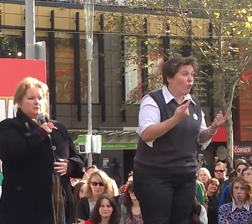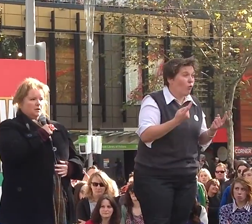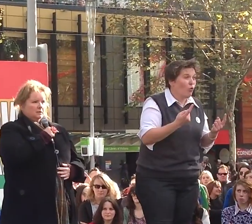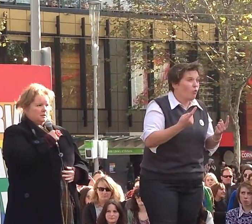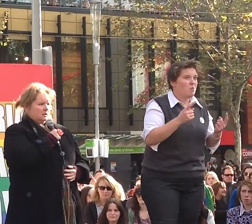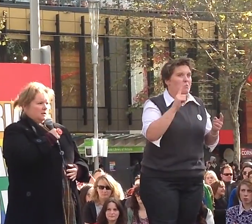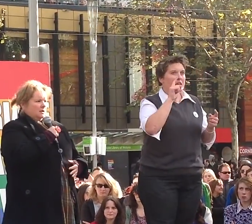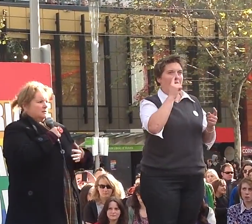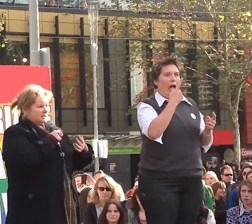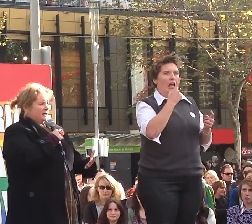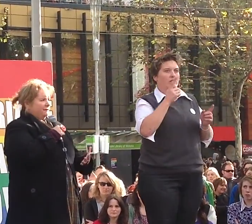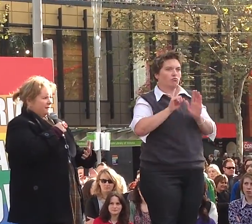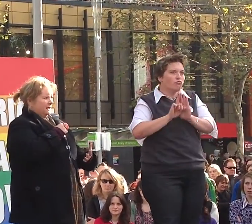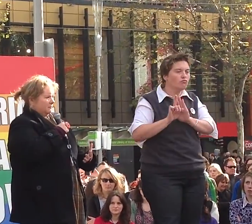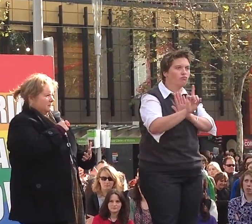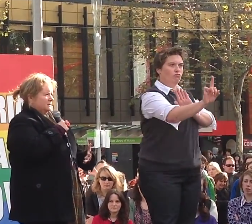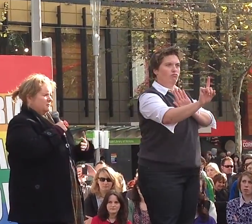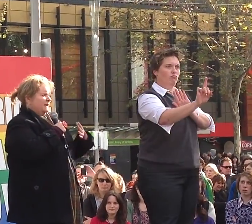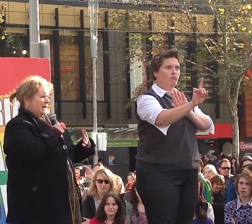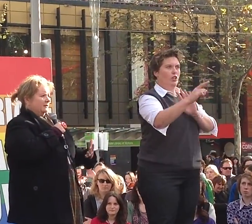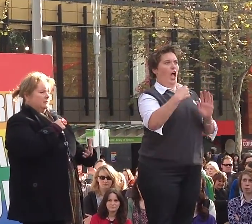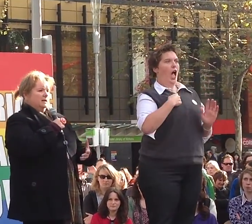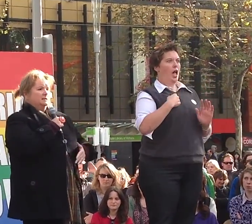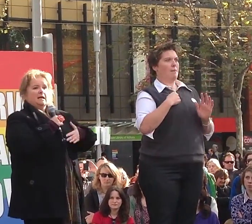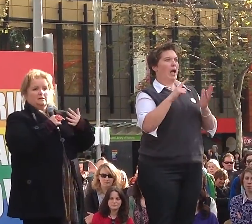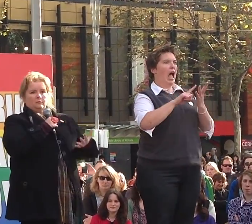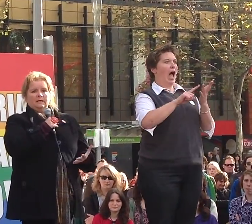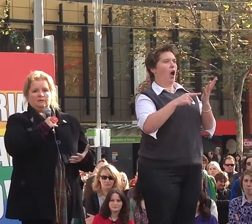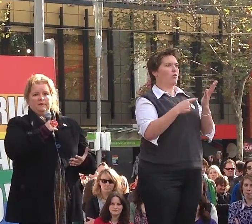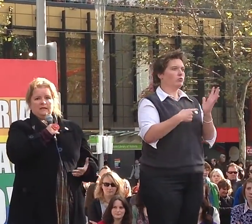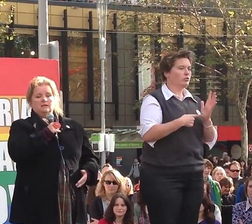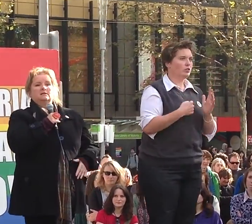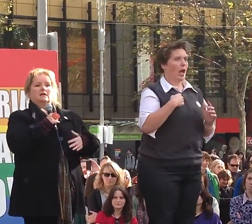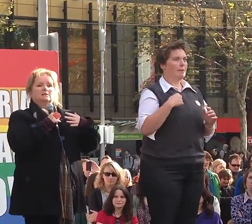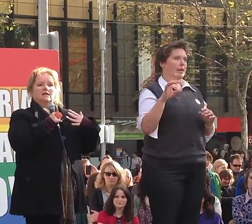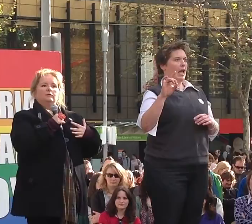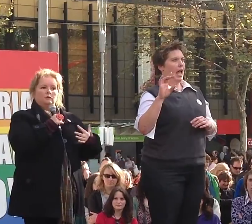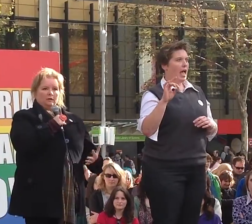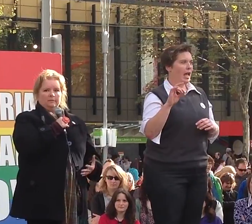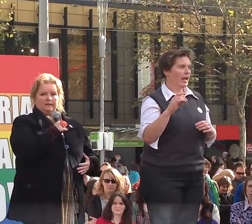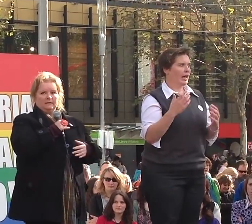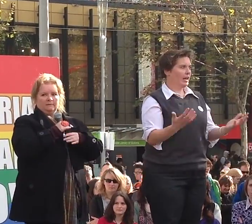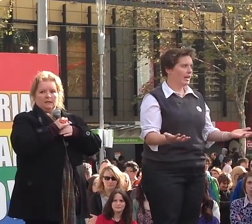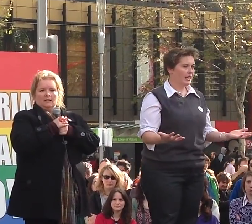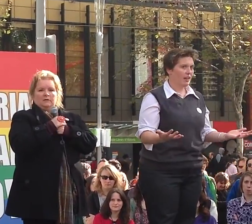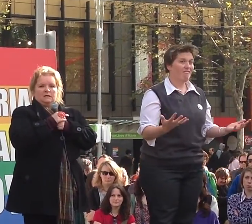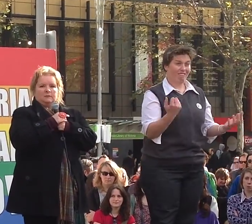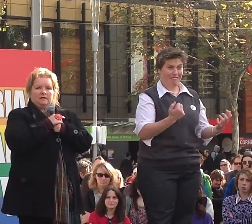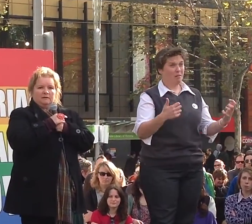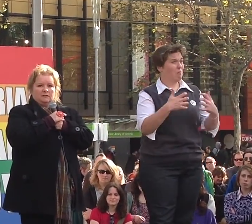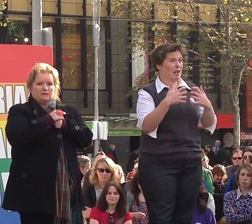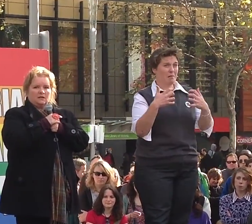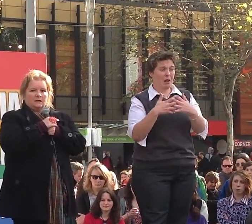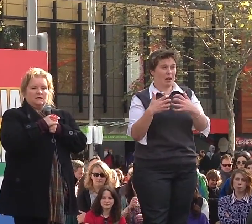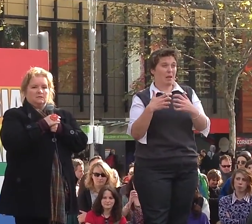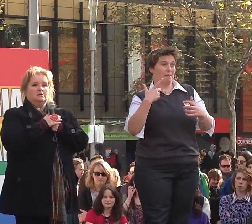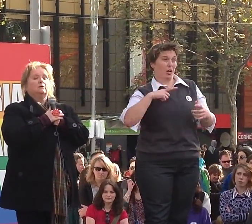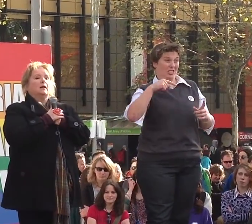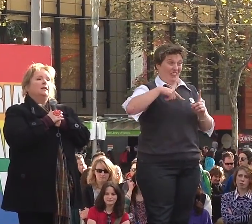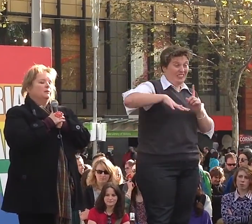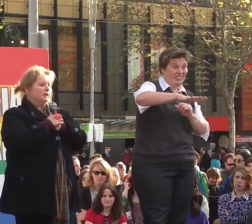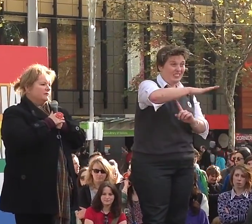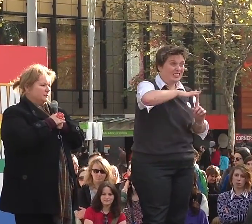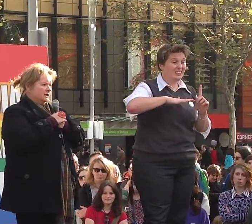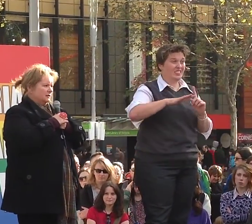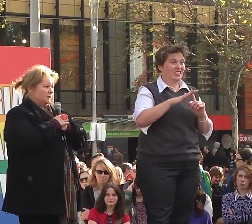where it's not safe for them to be out as we can be, as out as they would want to be, because we live in a society that